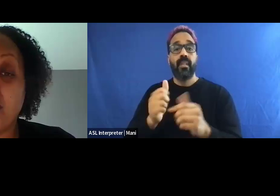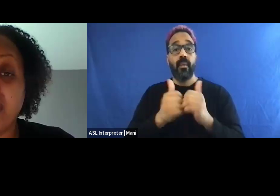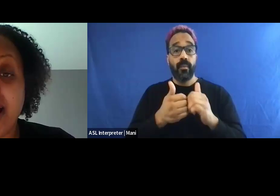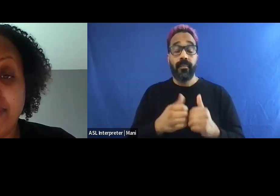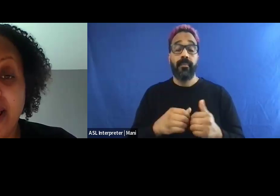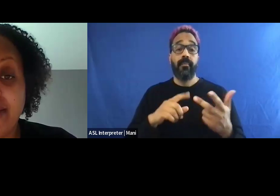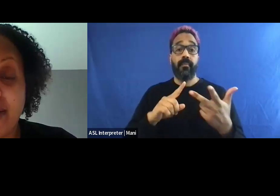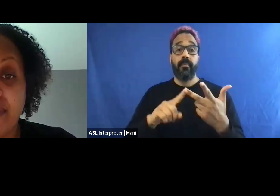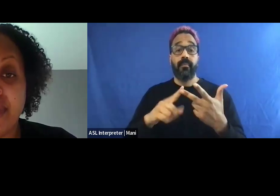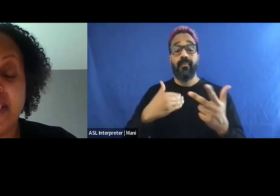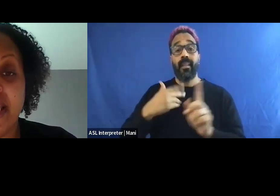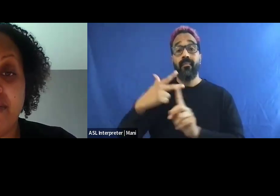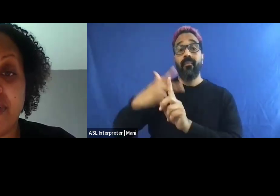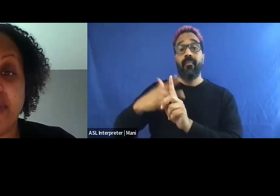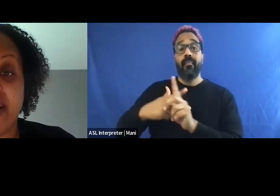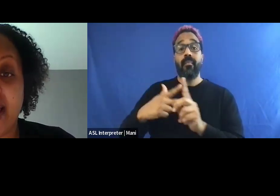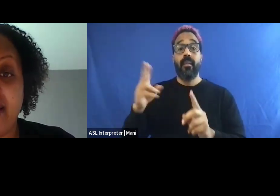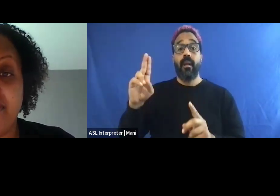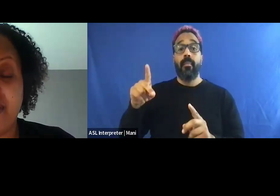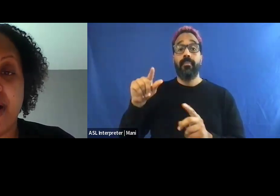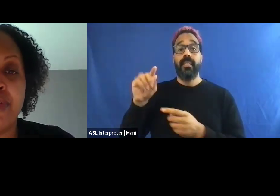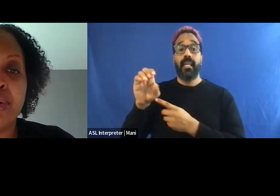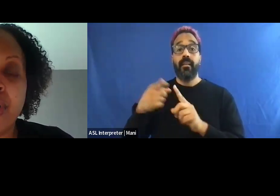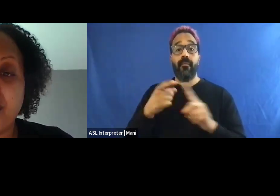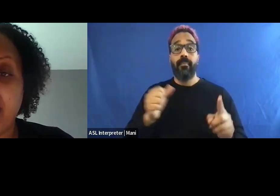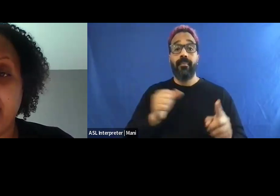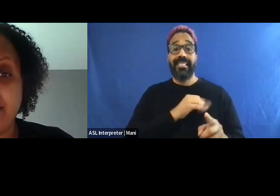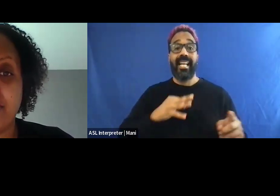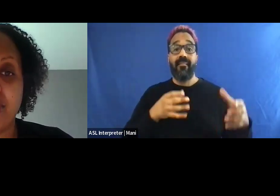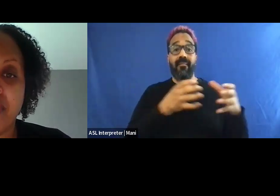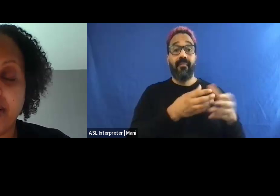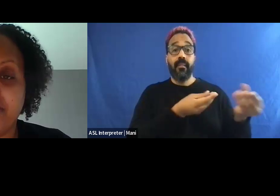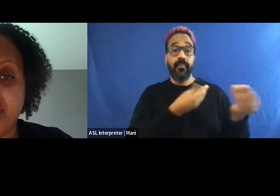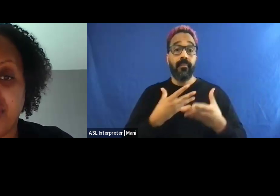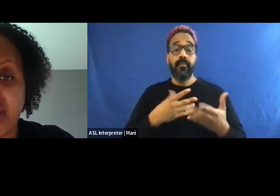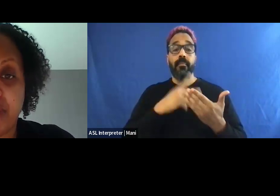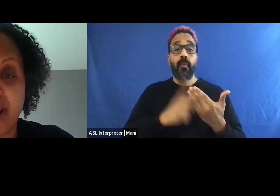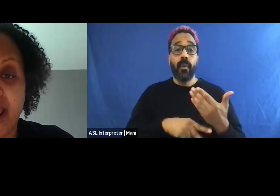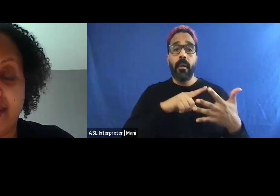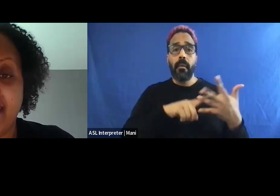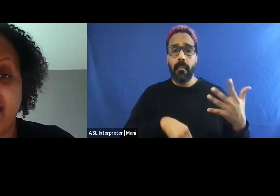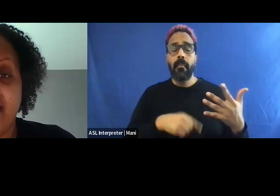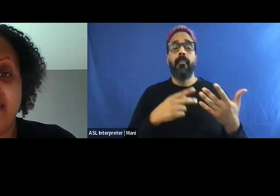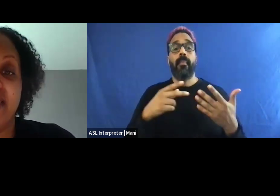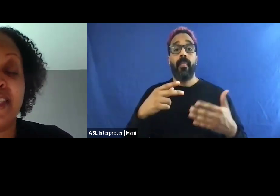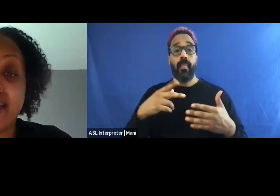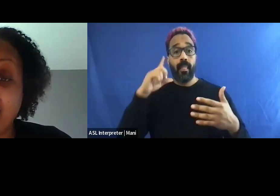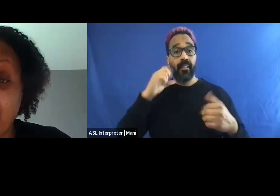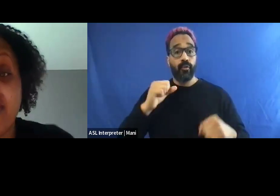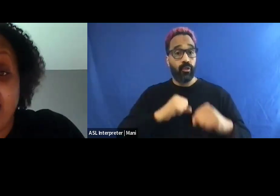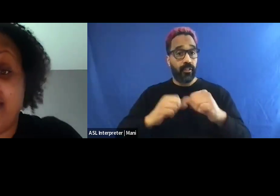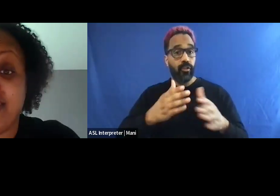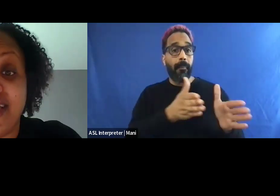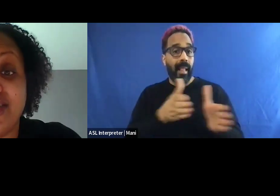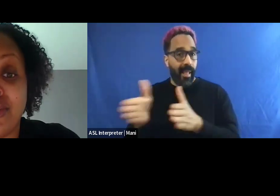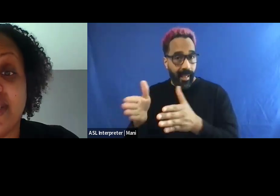through quarterly updates that we receive from staff around the programs, the progress of the strategic plan, the success